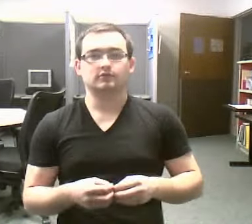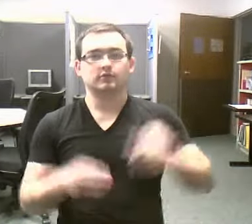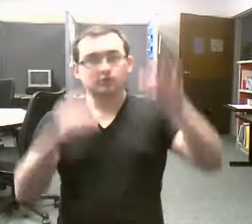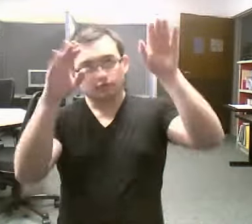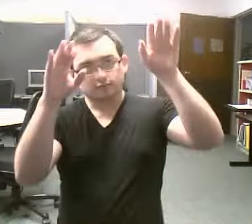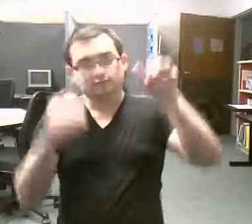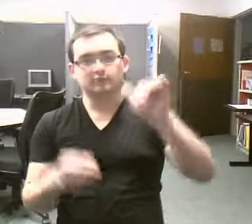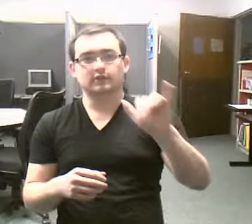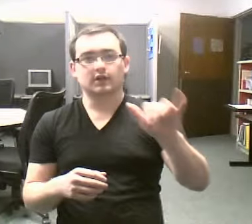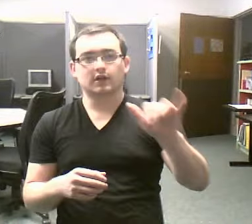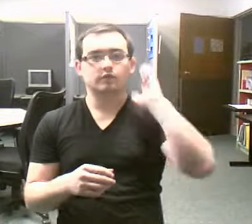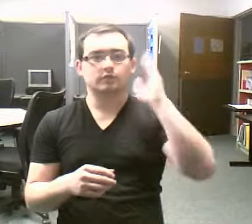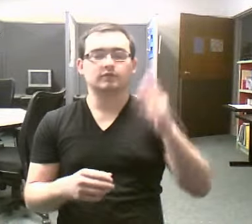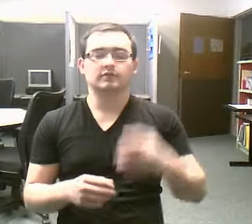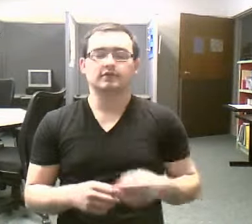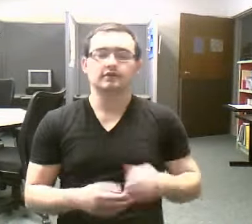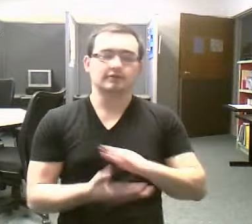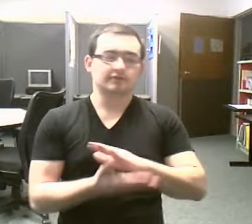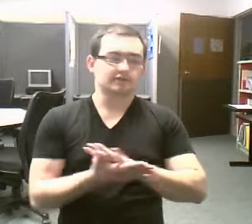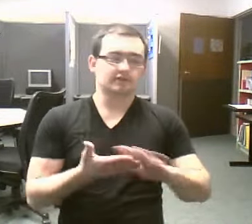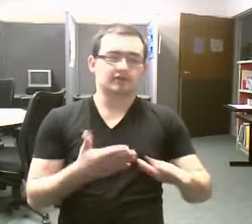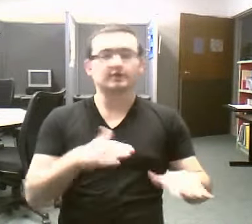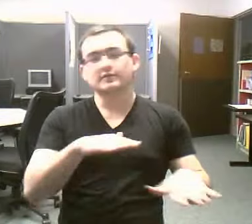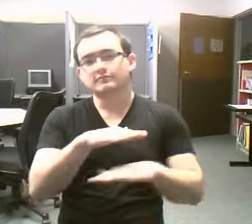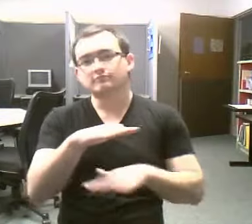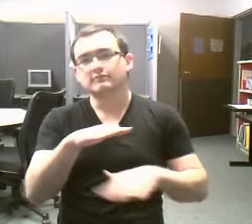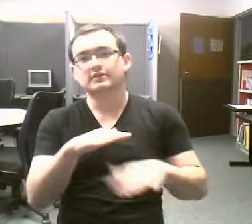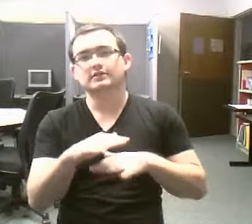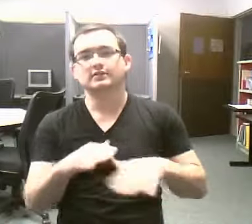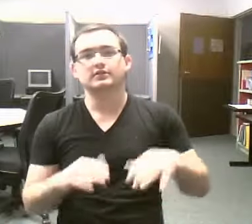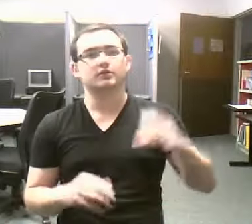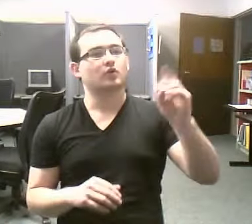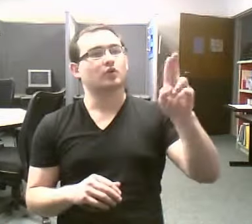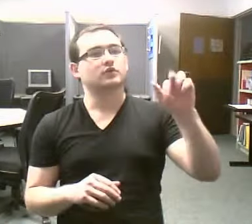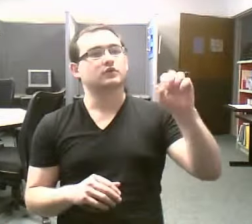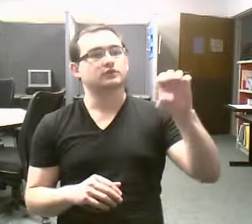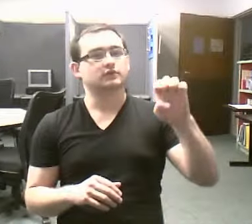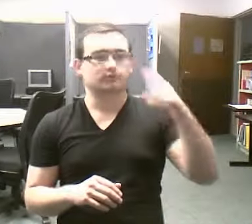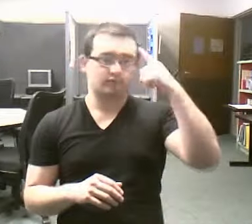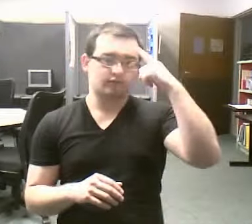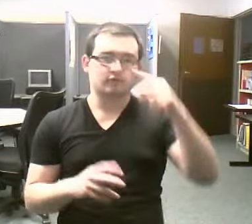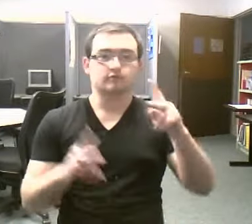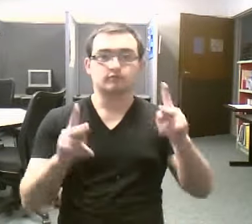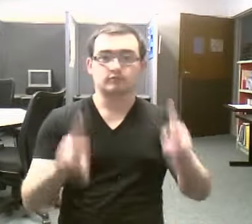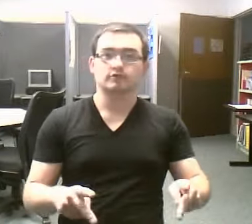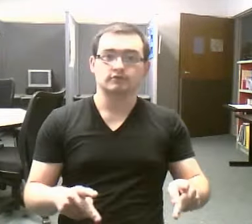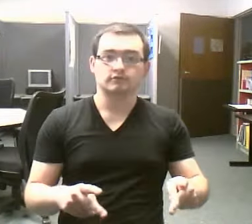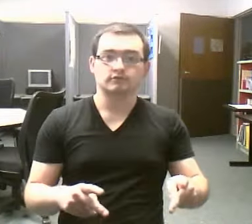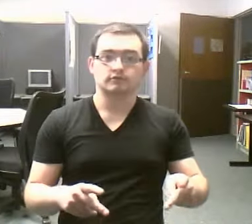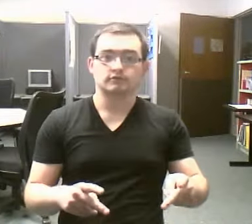for someone, for a review. So you have that